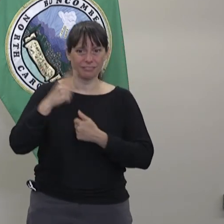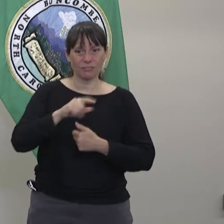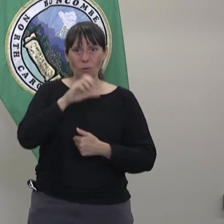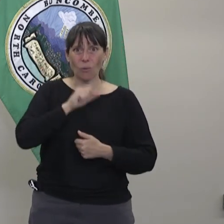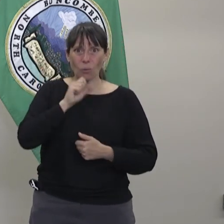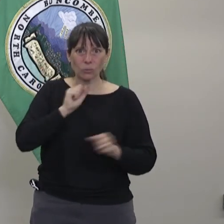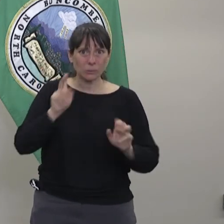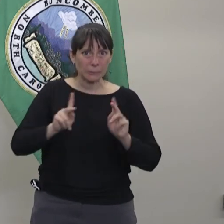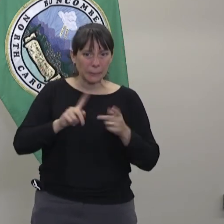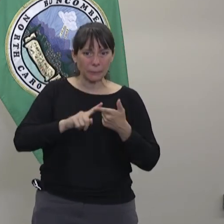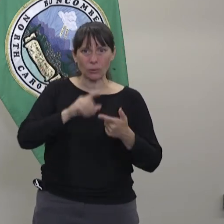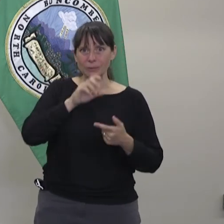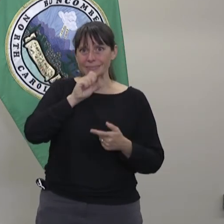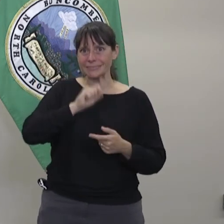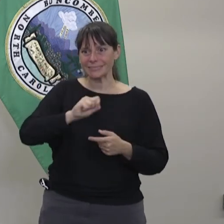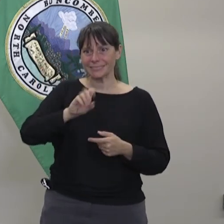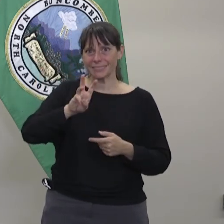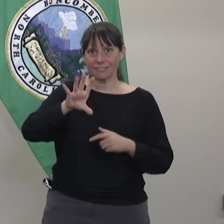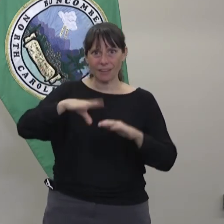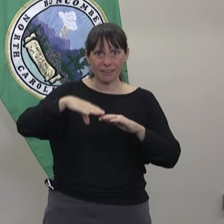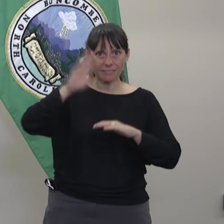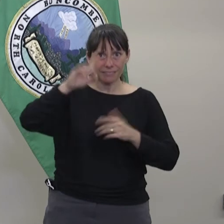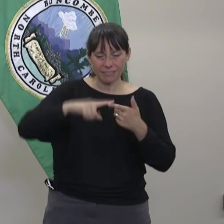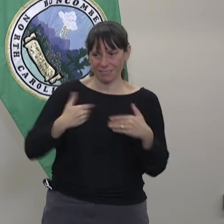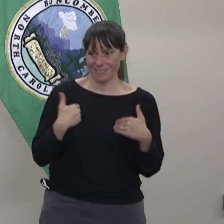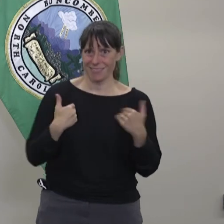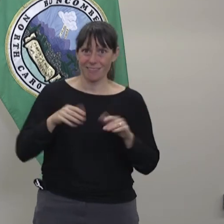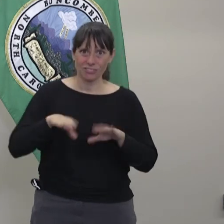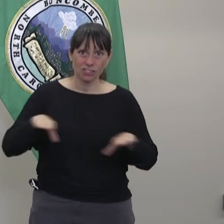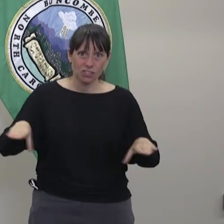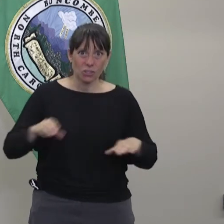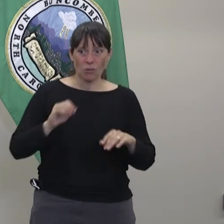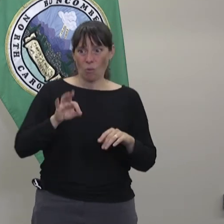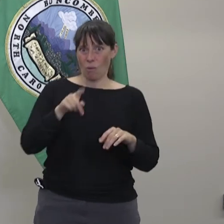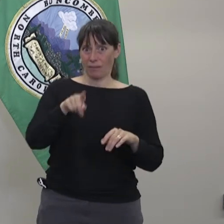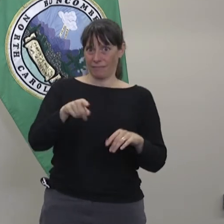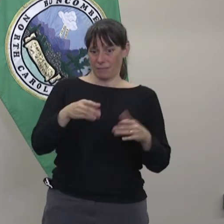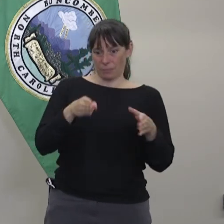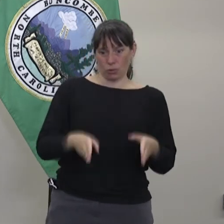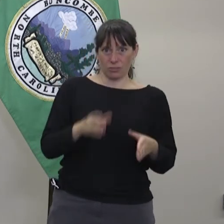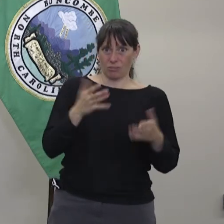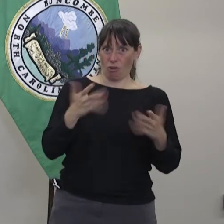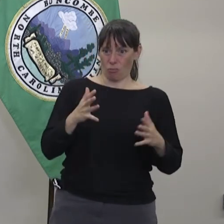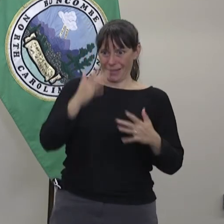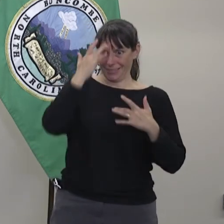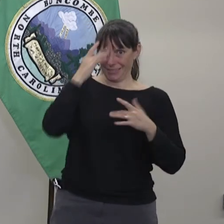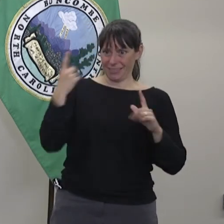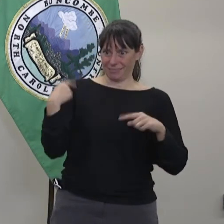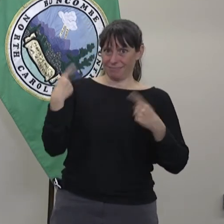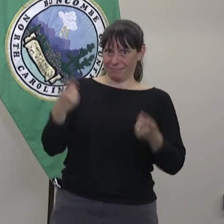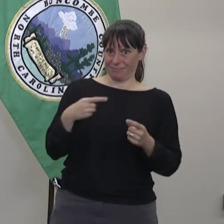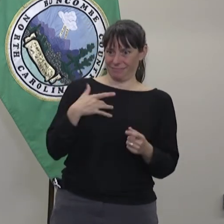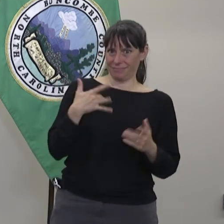Many providers, pharmacies, and other health agencies will be receiving their flu vaccine supplies.